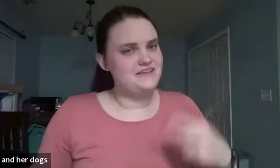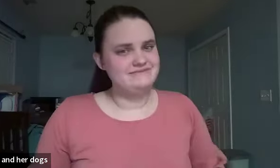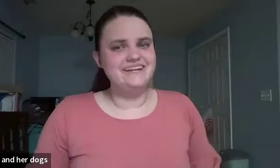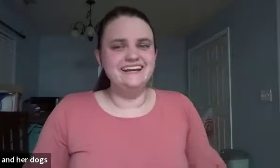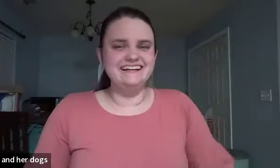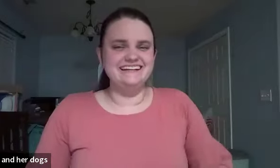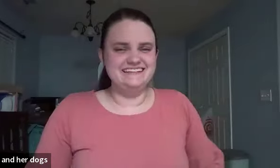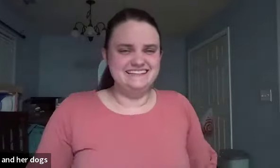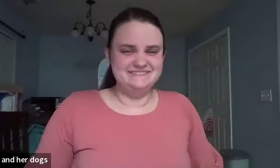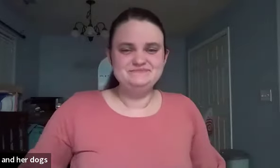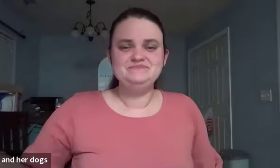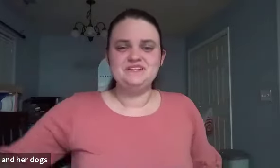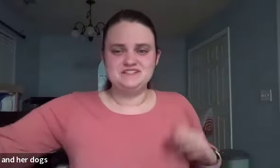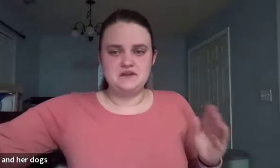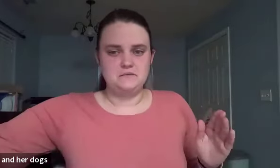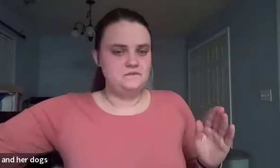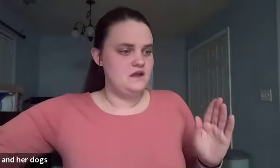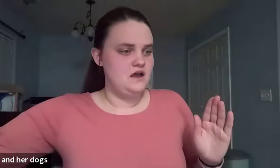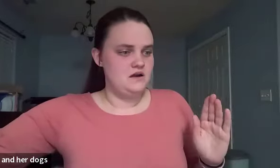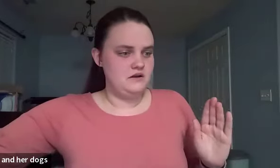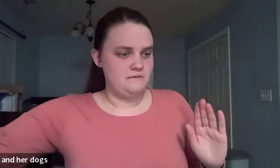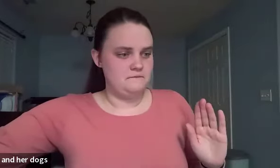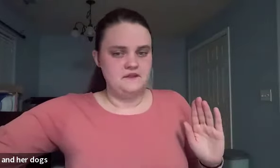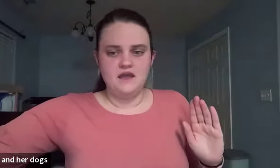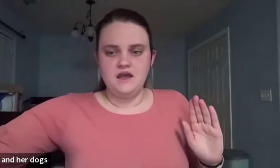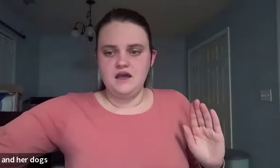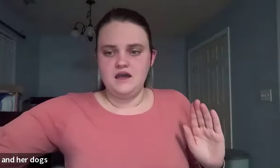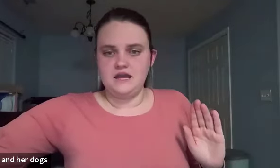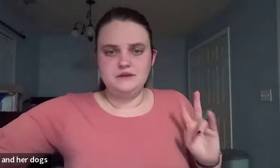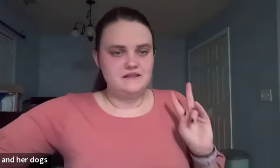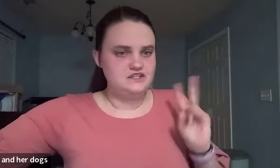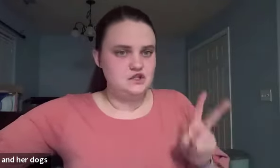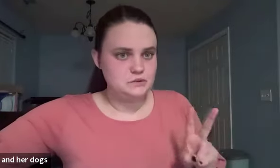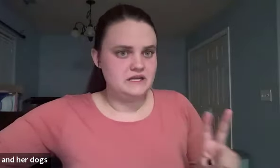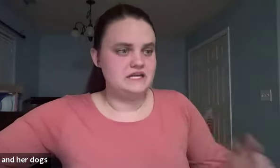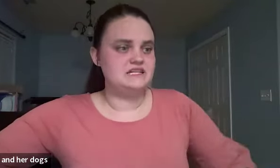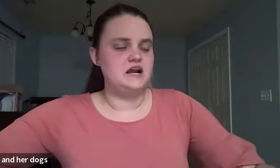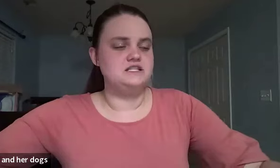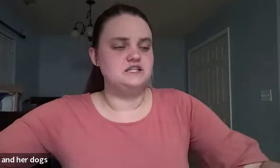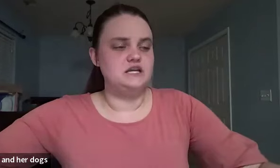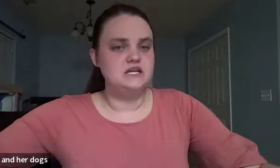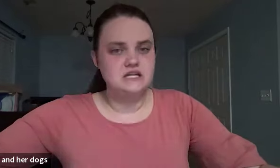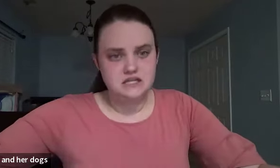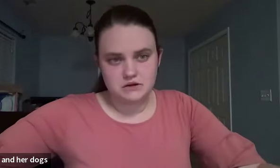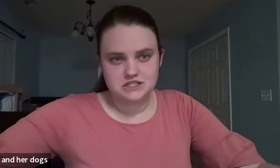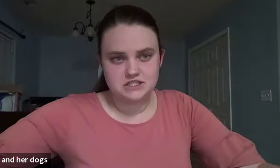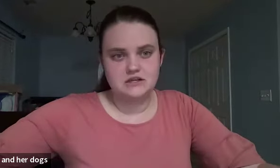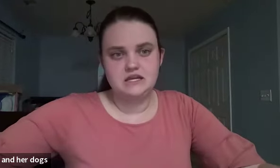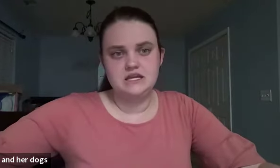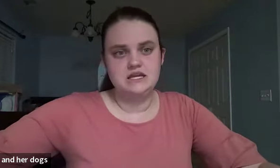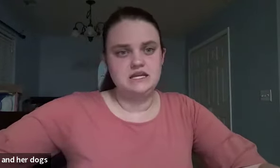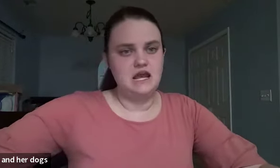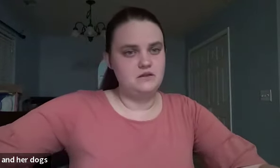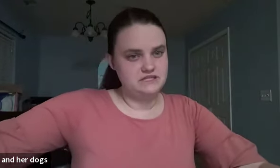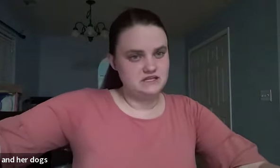done that. So, okay. I know we got like 2 minutes. Is there any questions or any Halloween